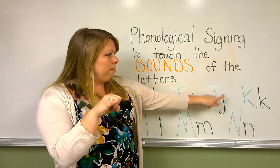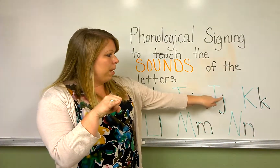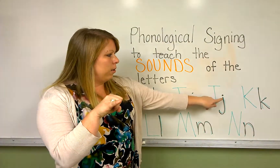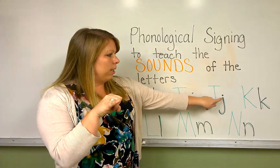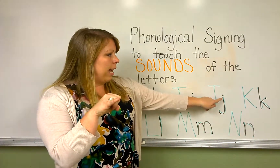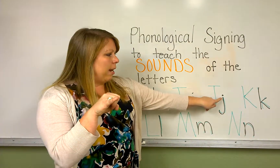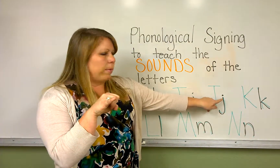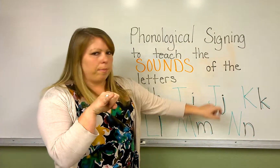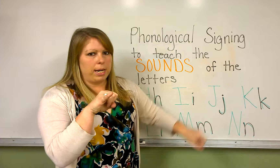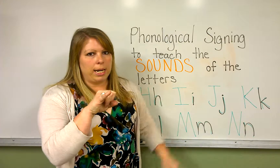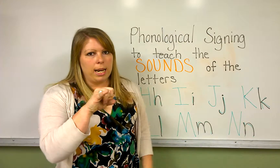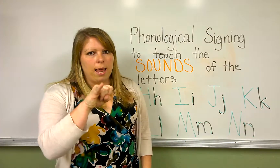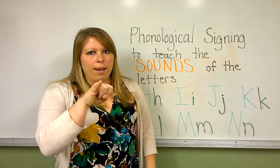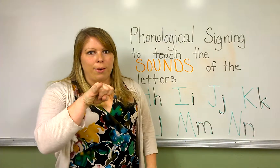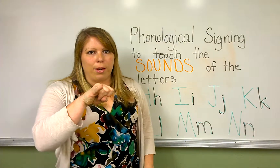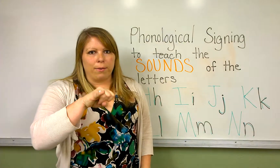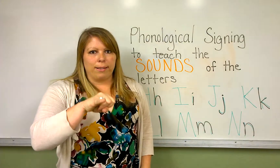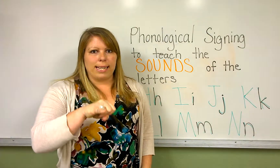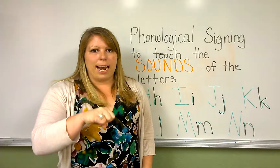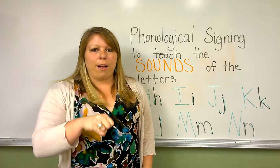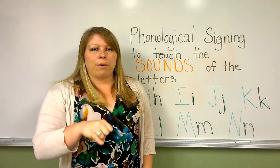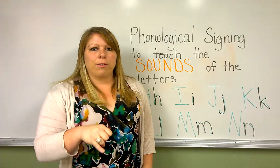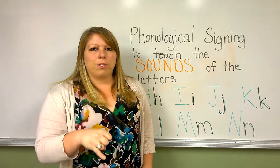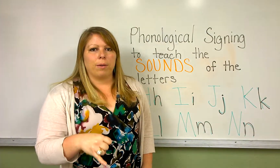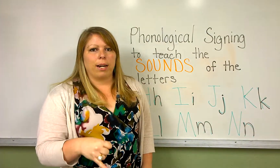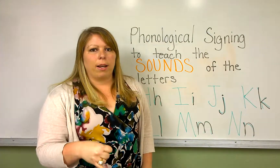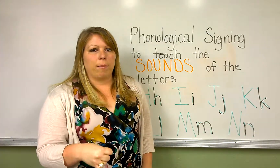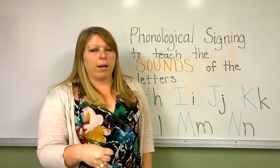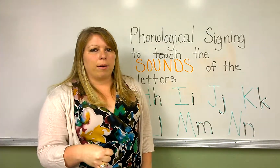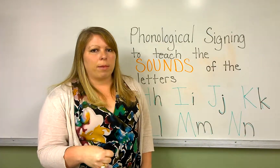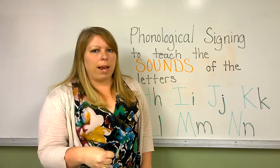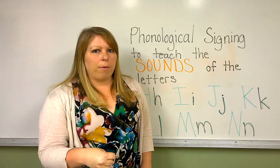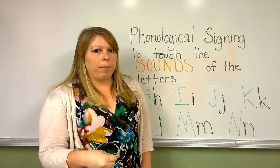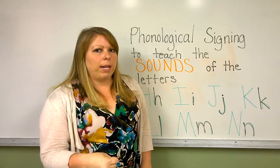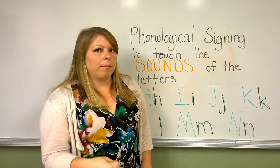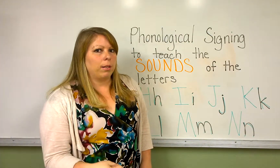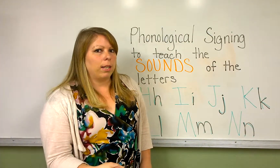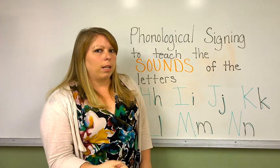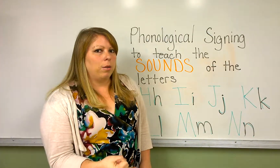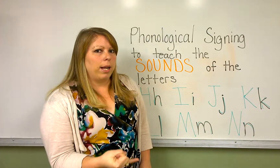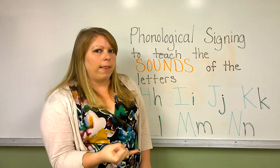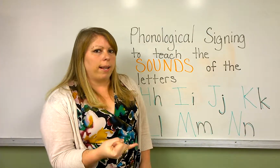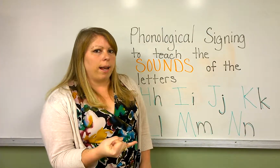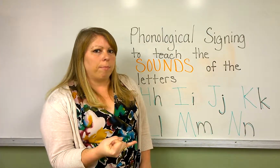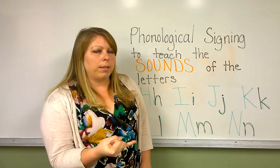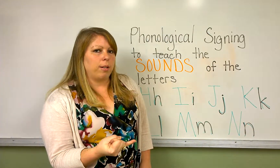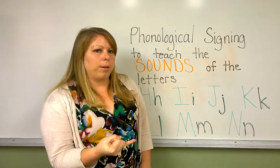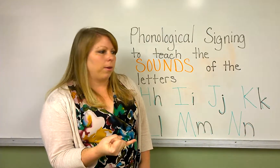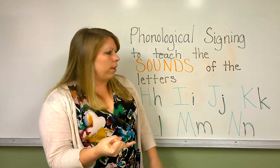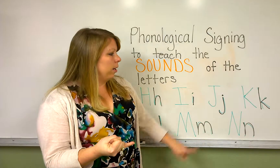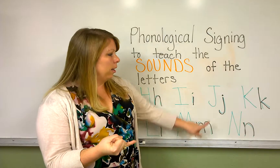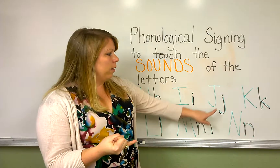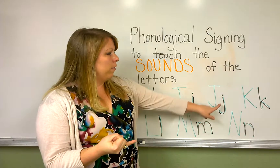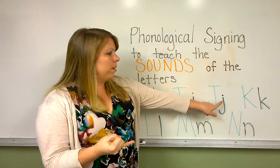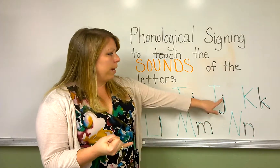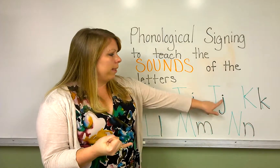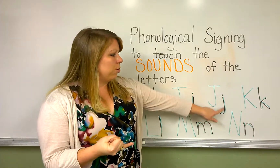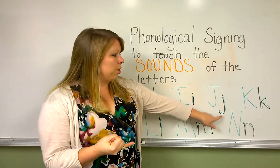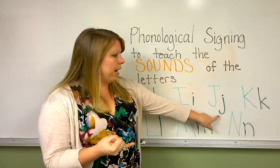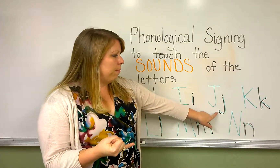middle line would be. You go down to where the bottom line would be and below, and then up a little bit with the curve to make the shape of